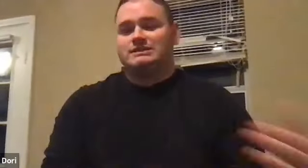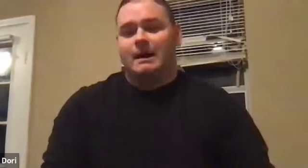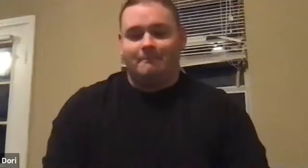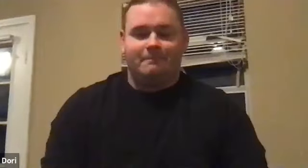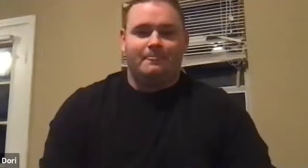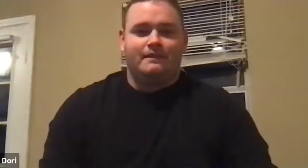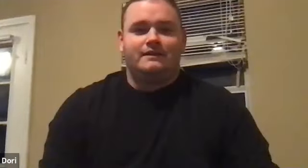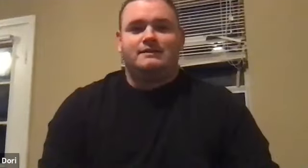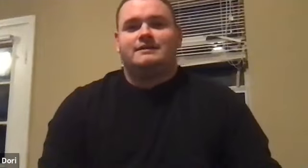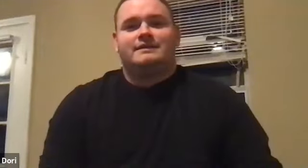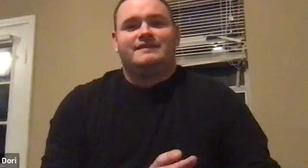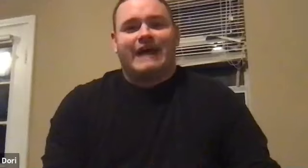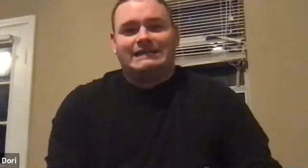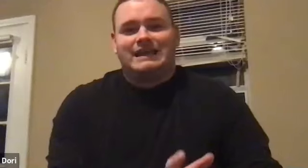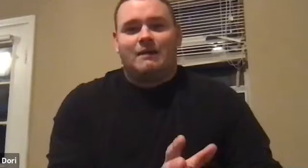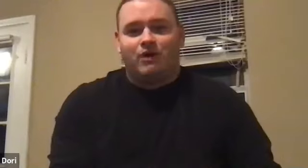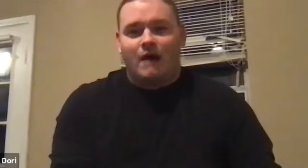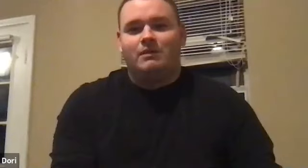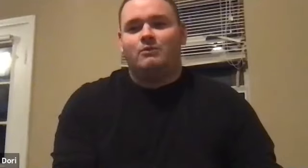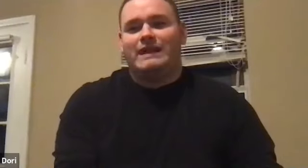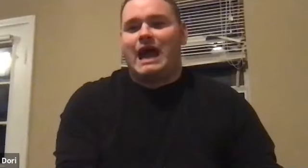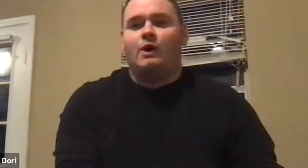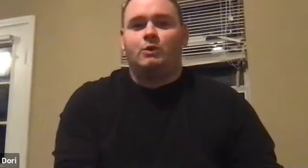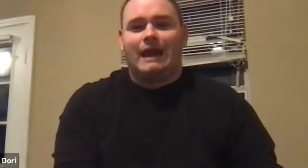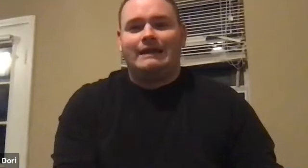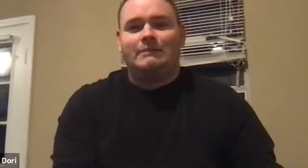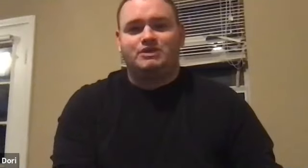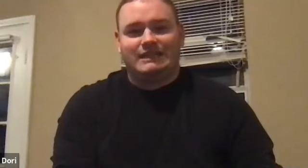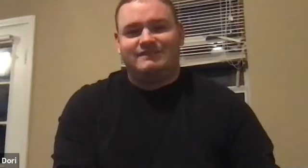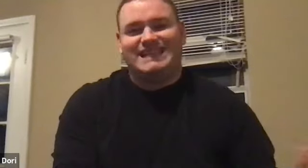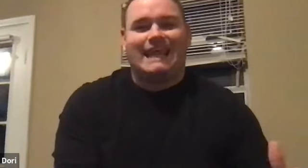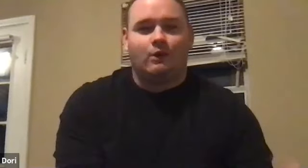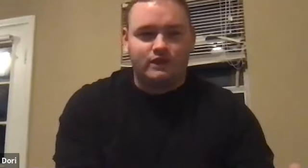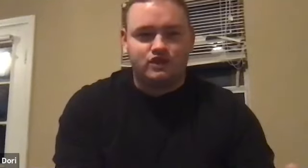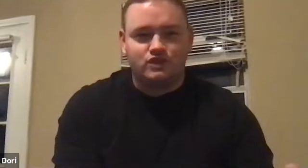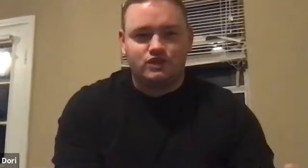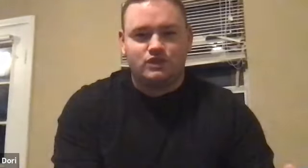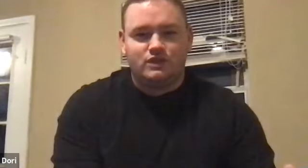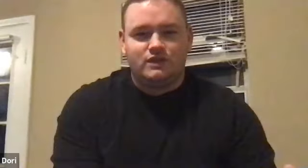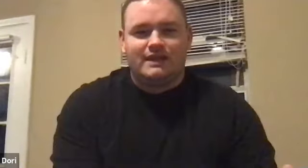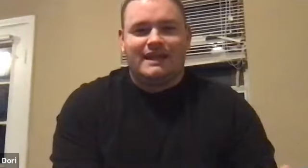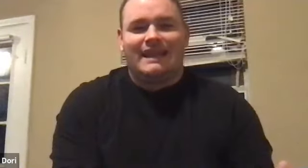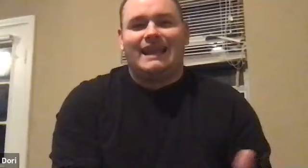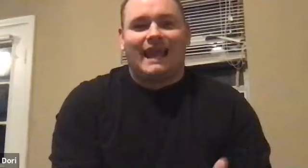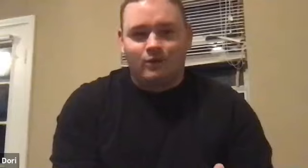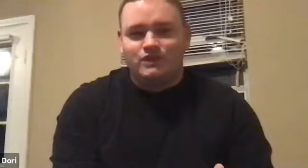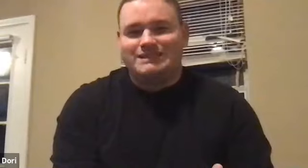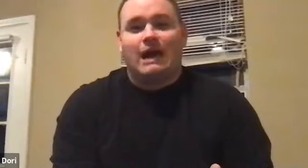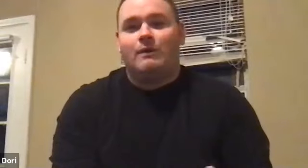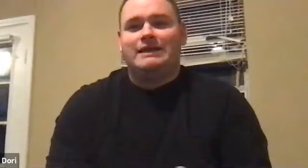dumb. That's a problem with how humanity perceives language. Language is not what makes